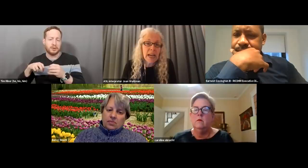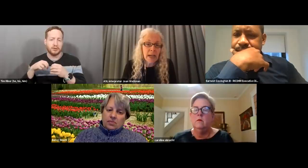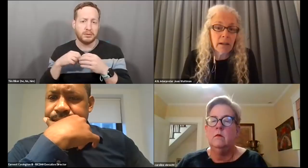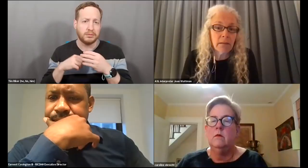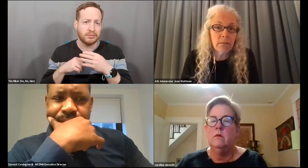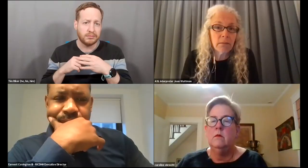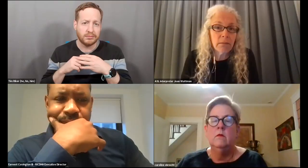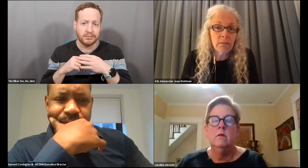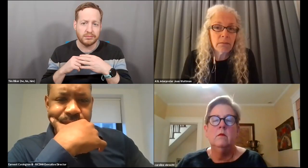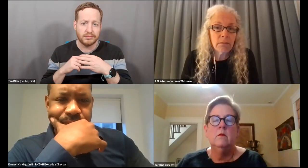abstaining?